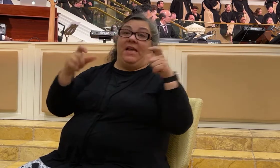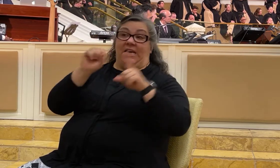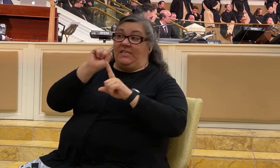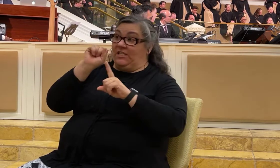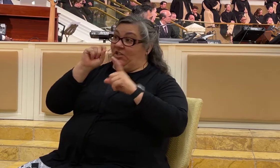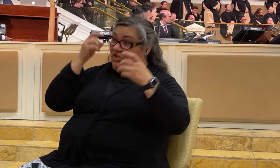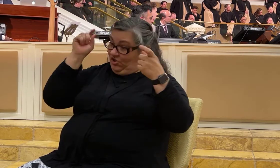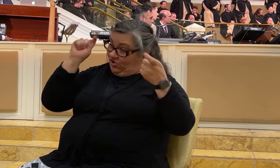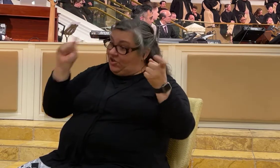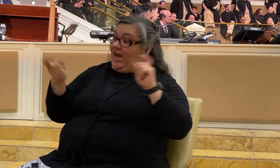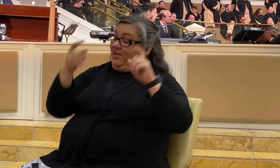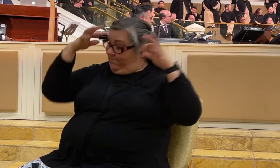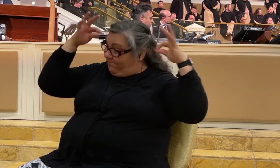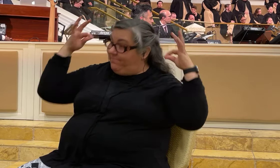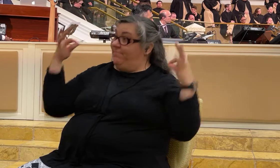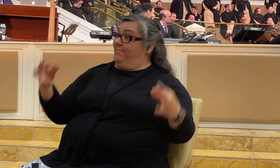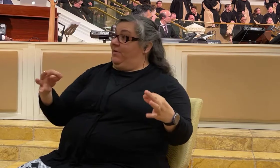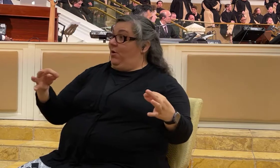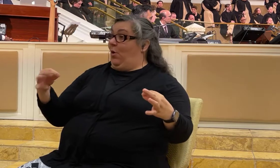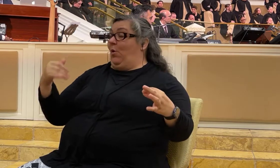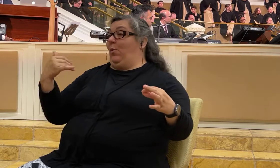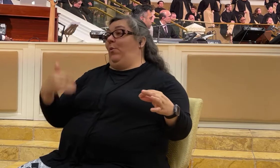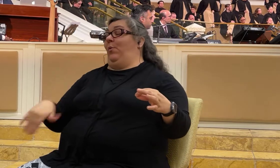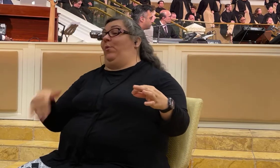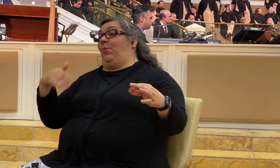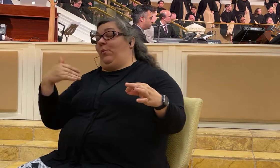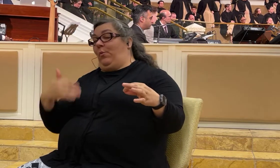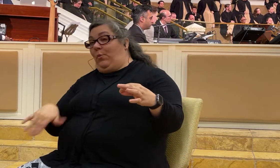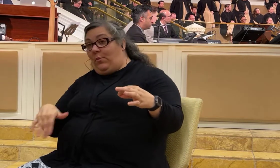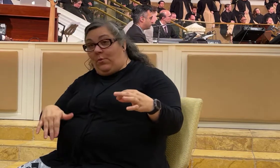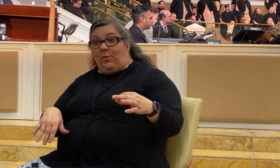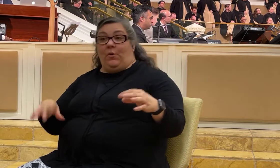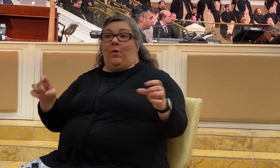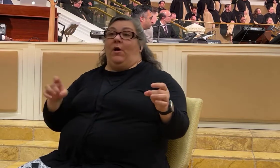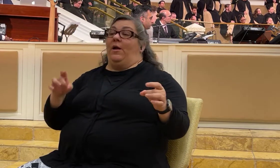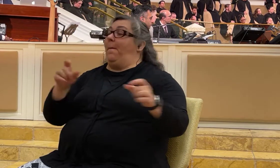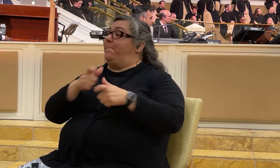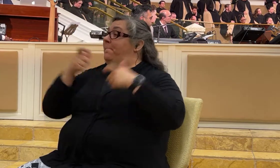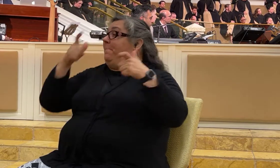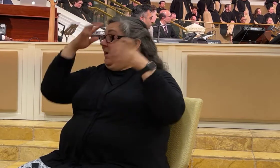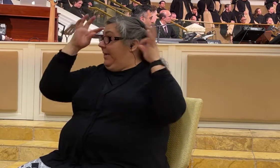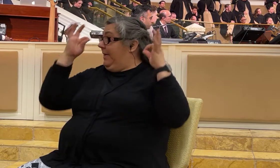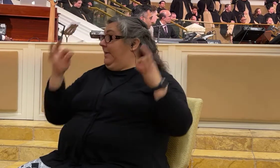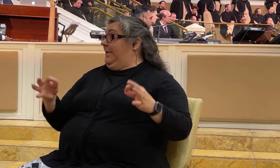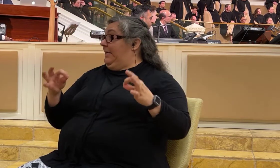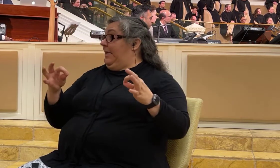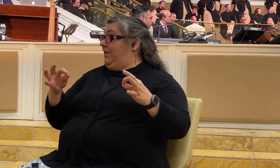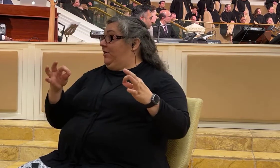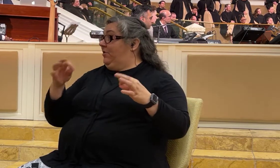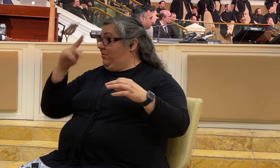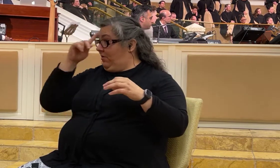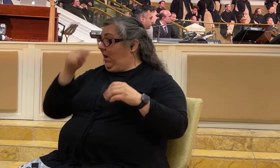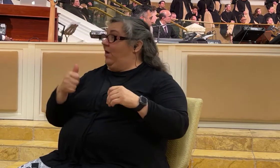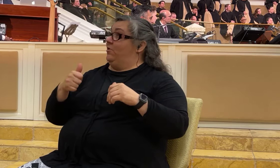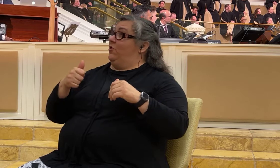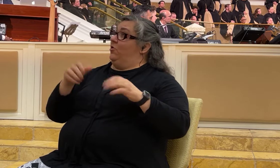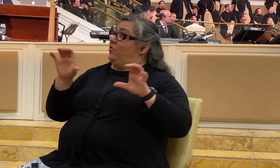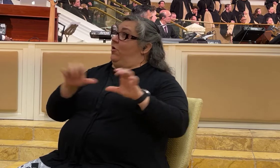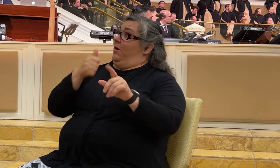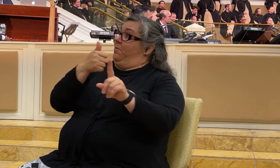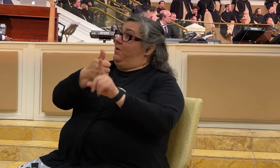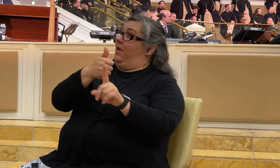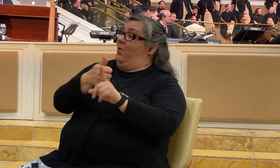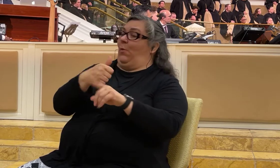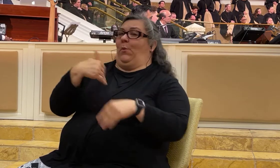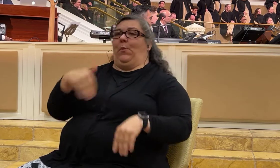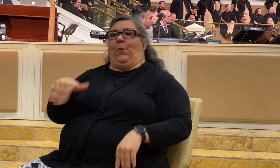make those mistakes on a massive scale, on a large scale decision-making process in your life. We're